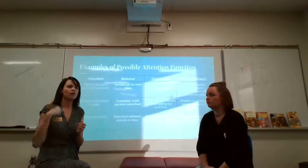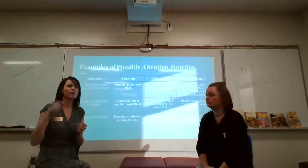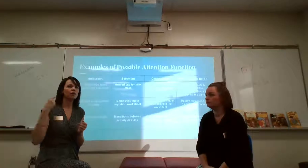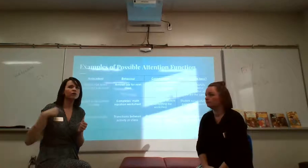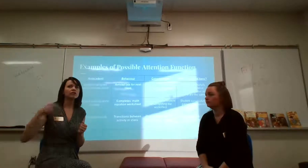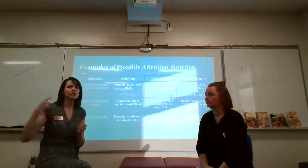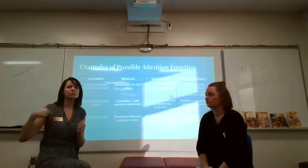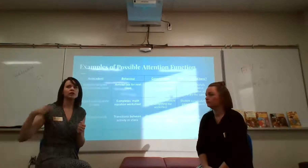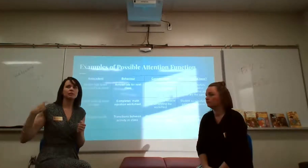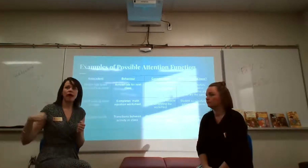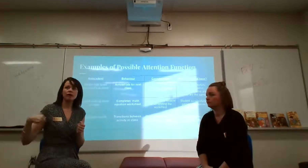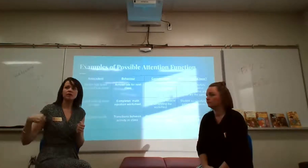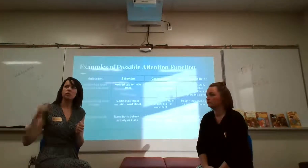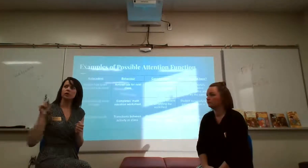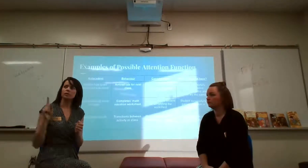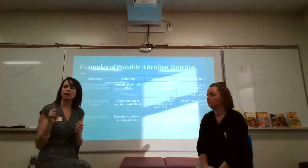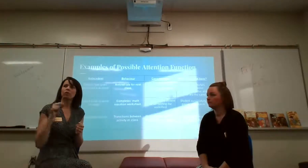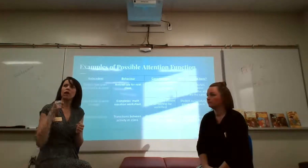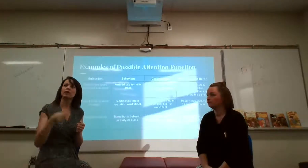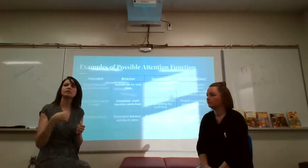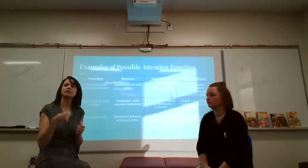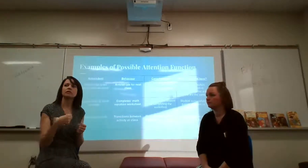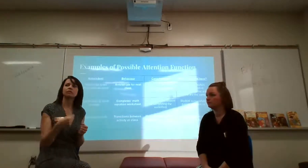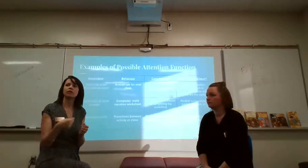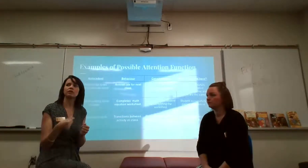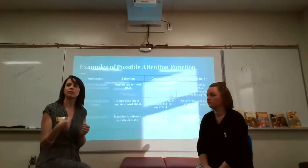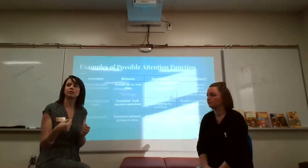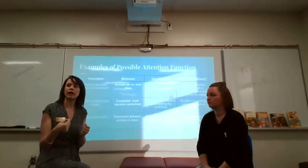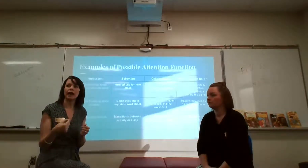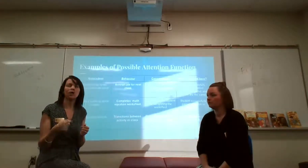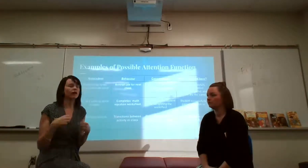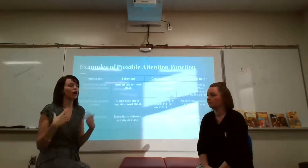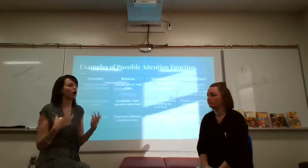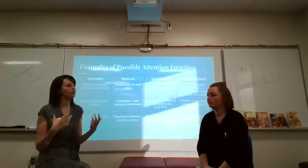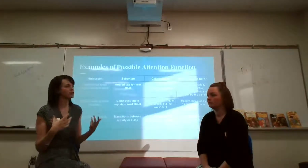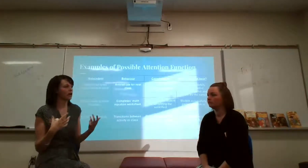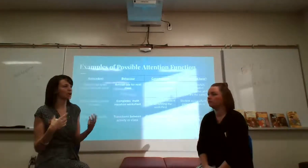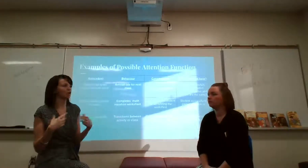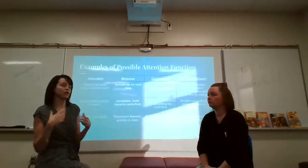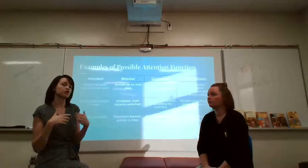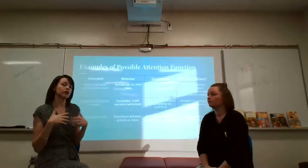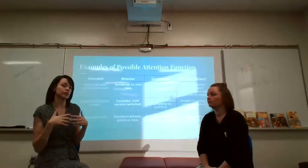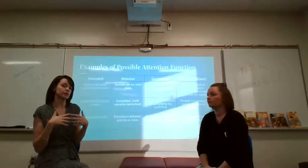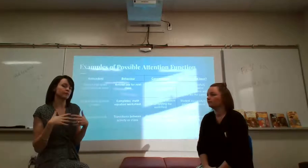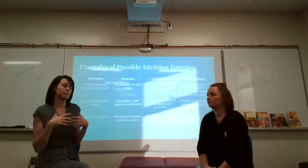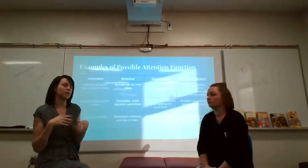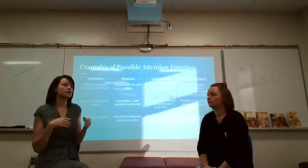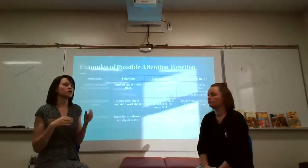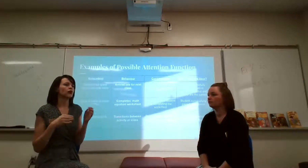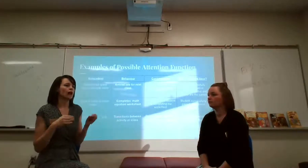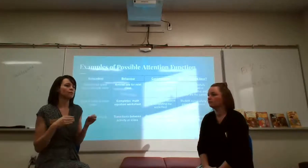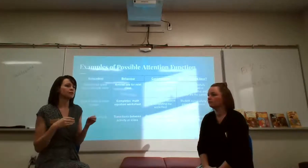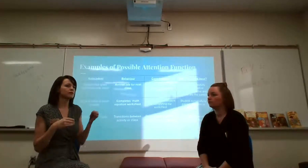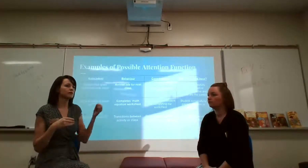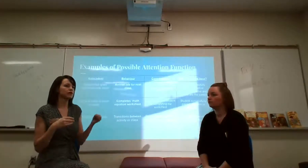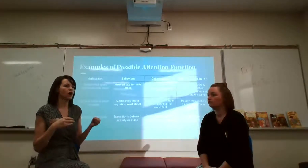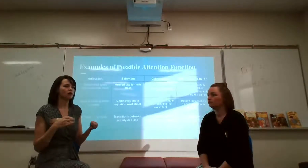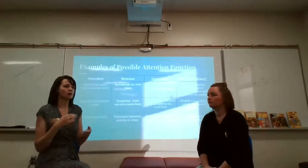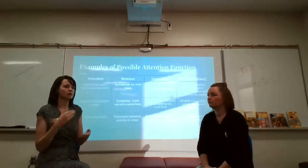met reinforcement in the past, but wait a minute, why isn't it meeting reinforcement now? And oftentimes we are tricked. So what happens in the C column is it